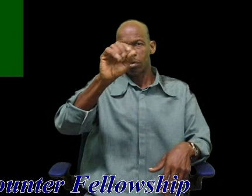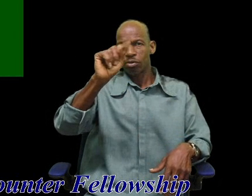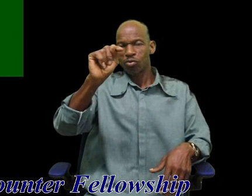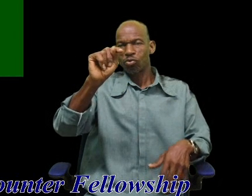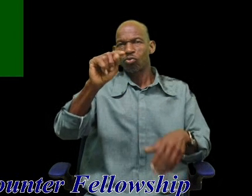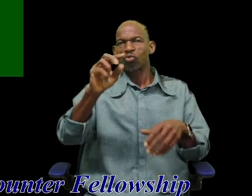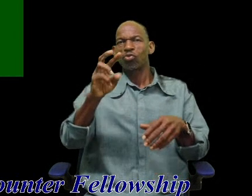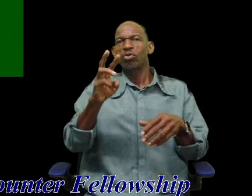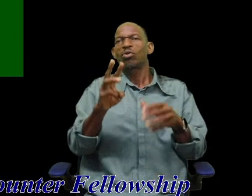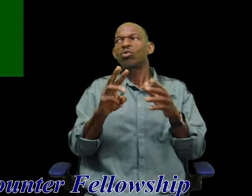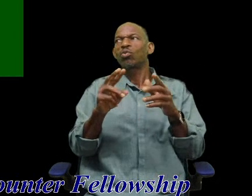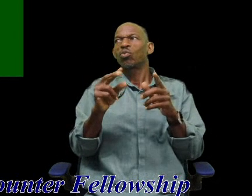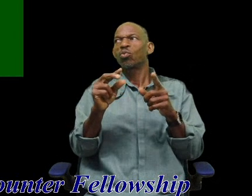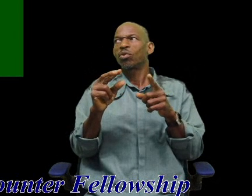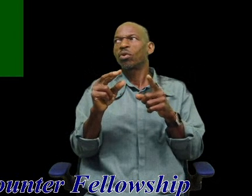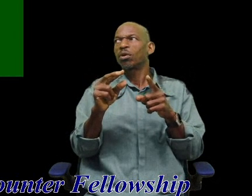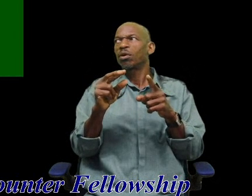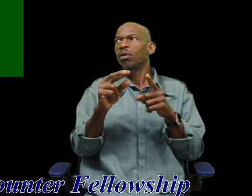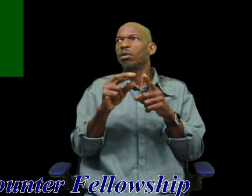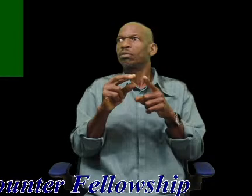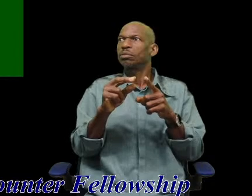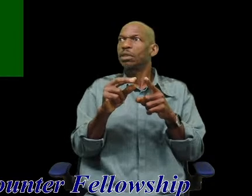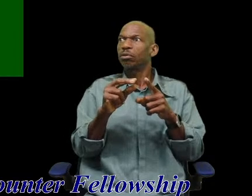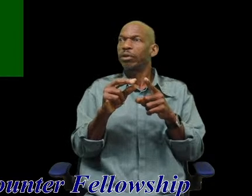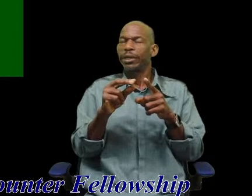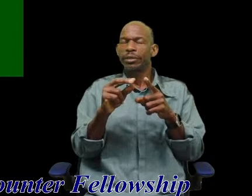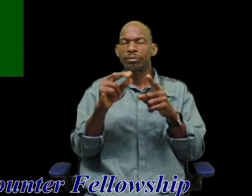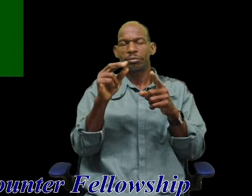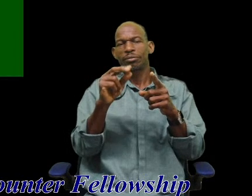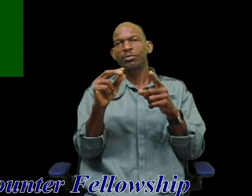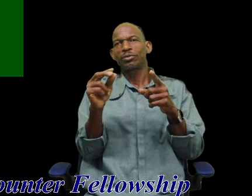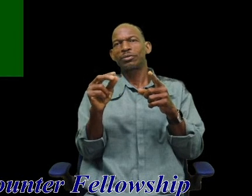I call it root words, but the meaning of the